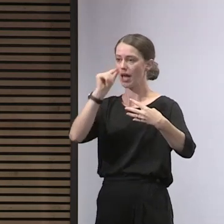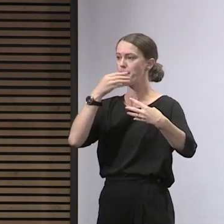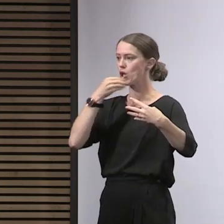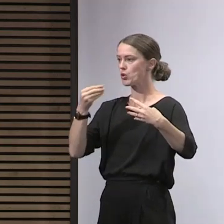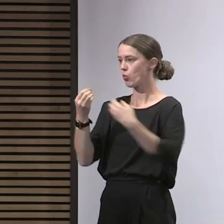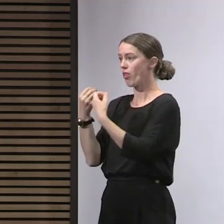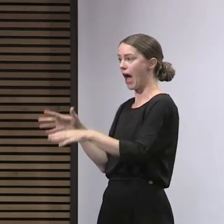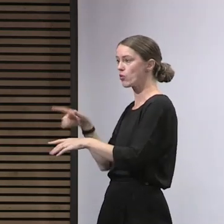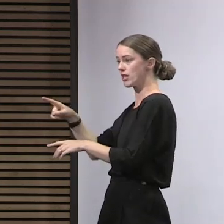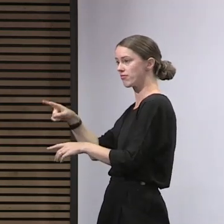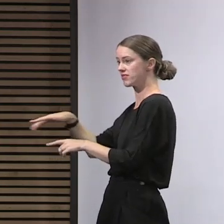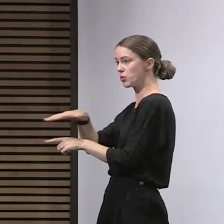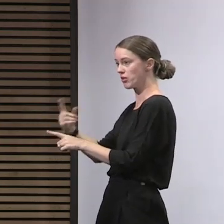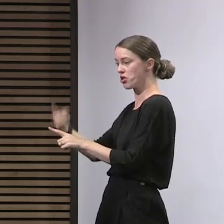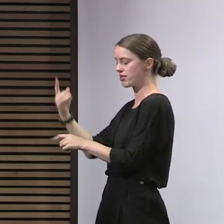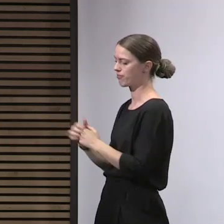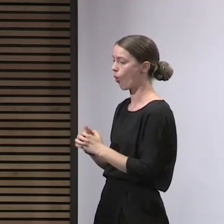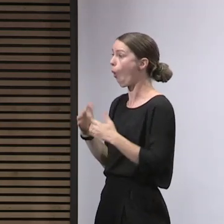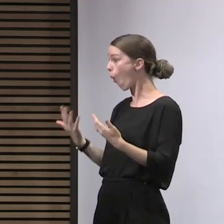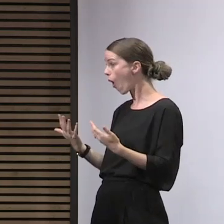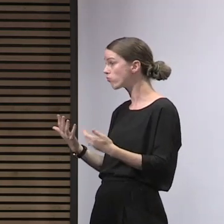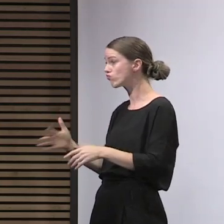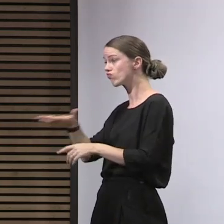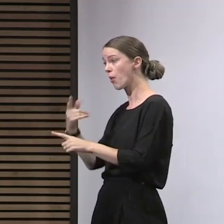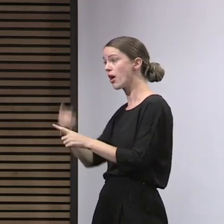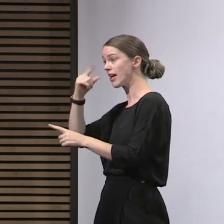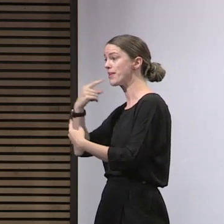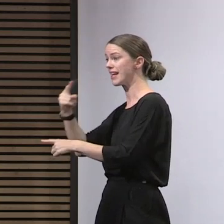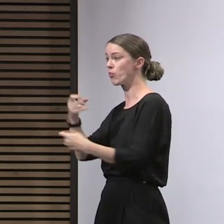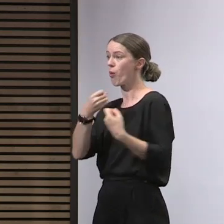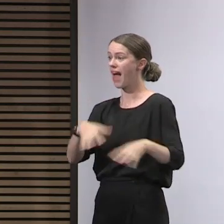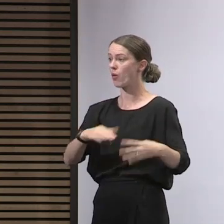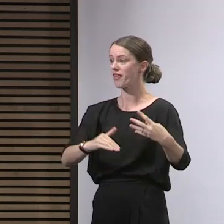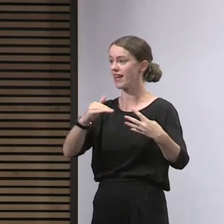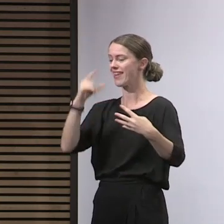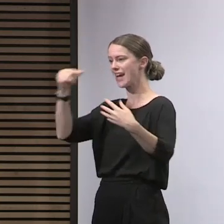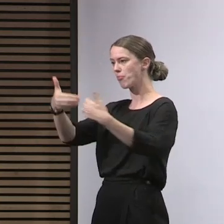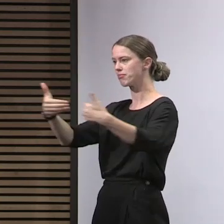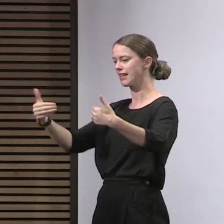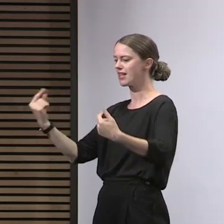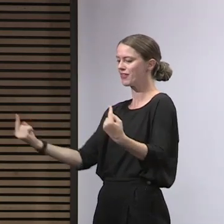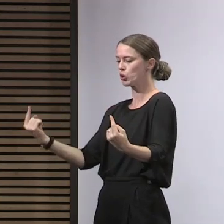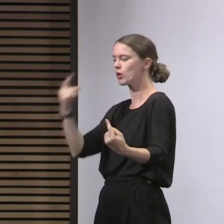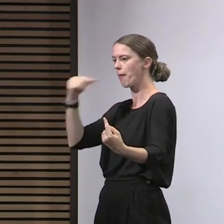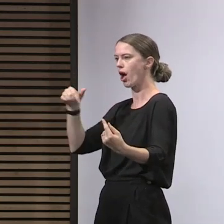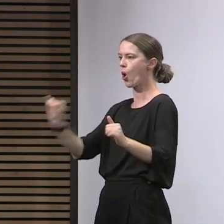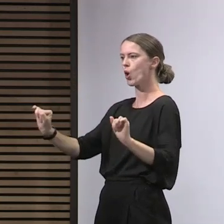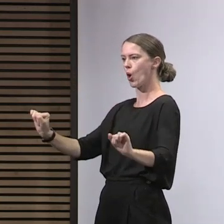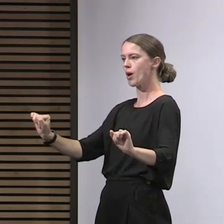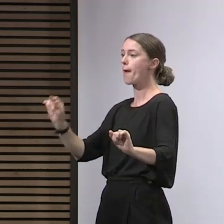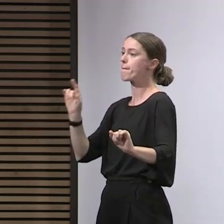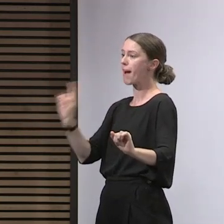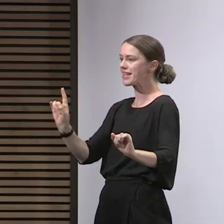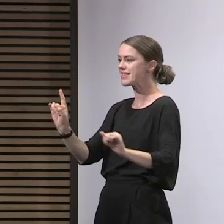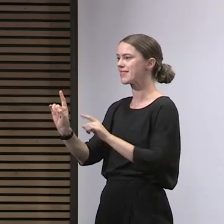emergency, and a state of emergency can be declared without alert levels being used. However, the powers